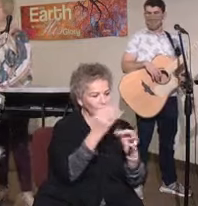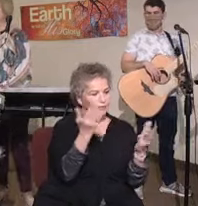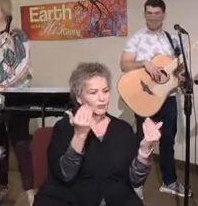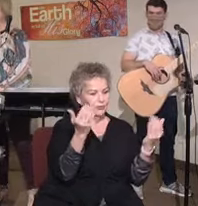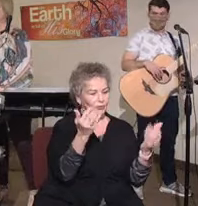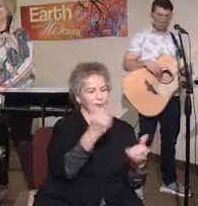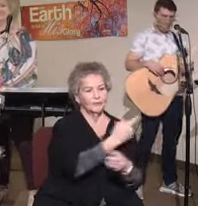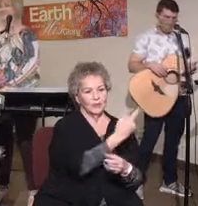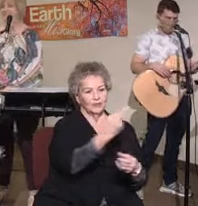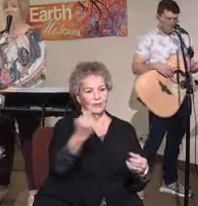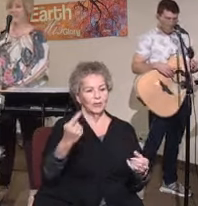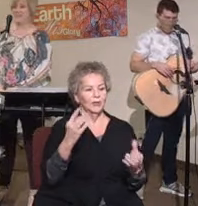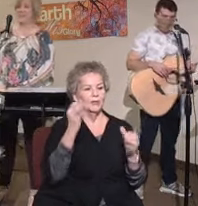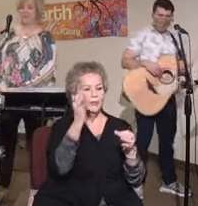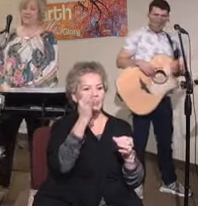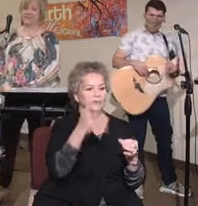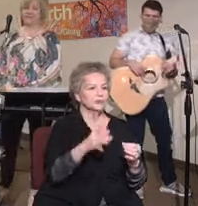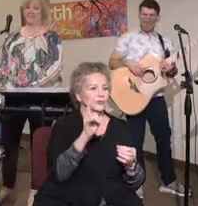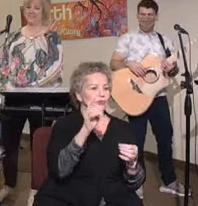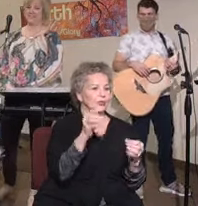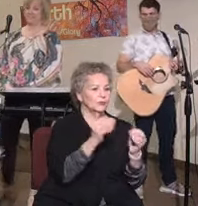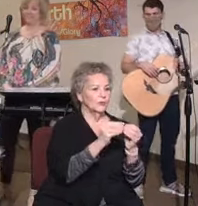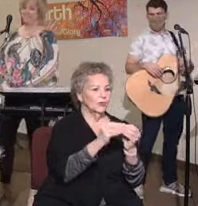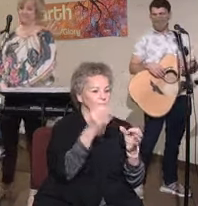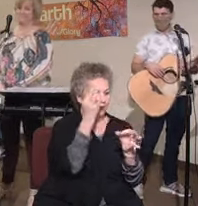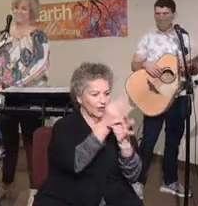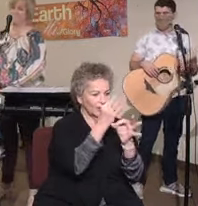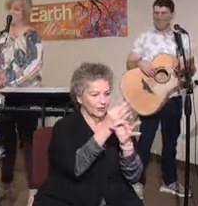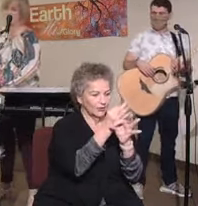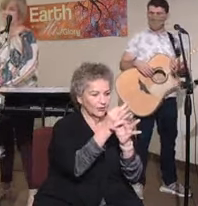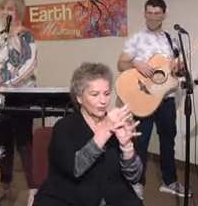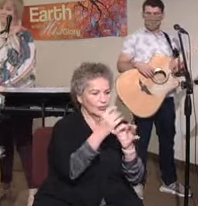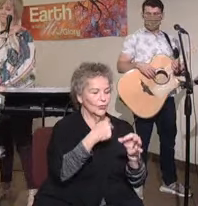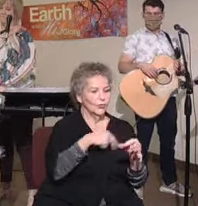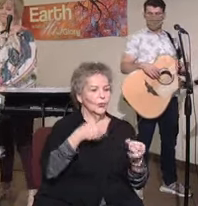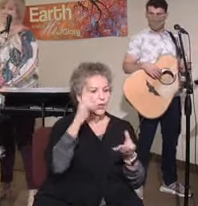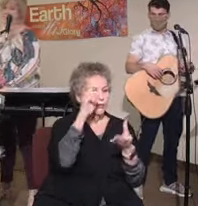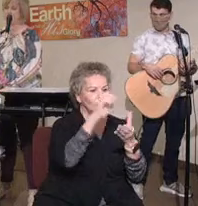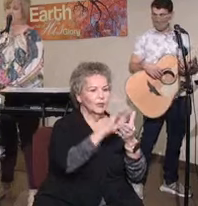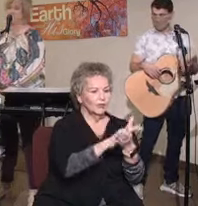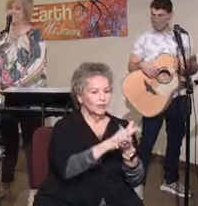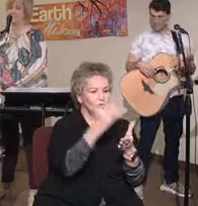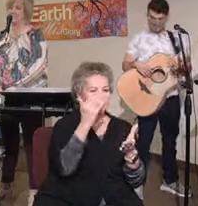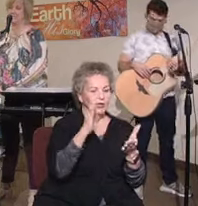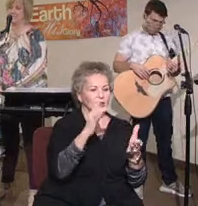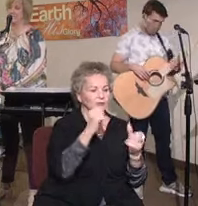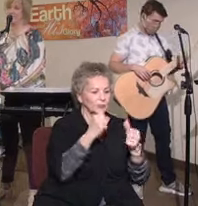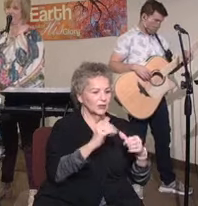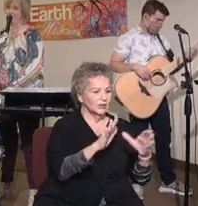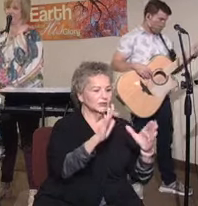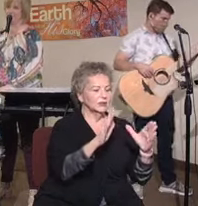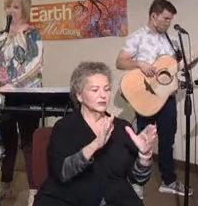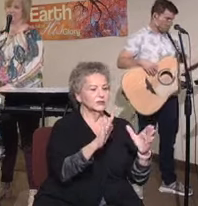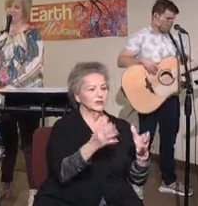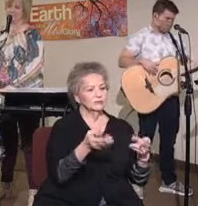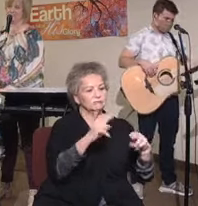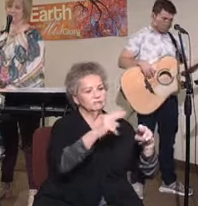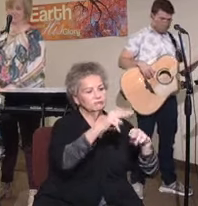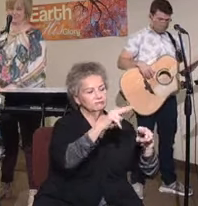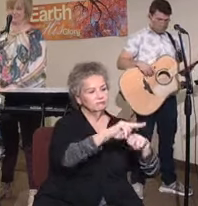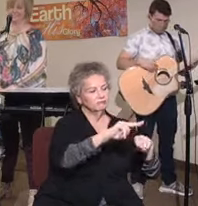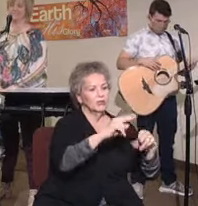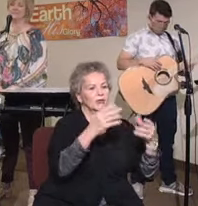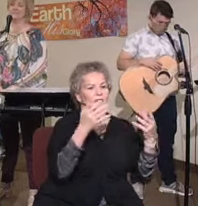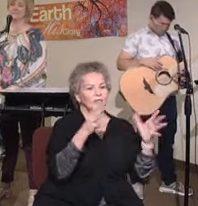with me. Pastor, you need a little more faith. We're believing that God has blessed us. He's helped us raise over